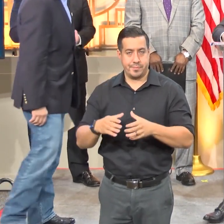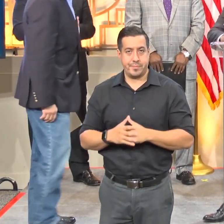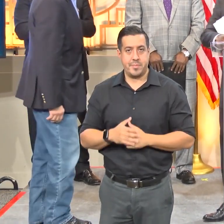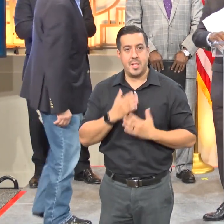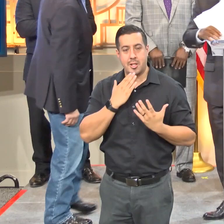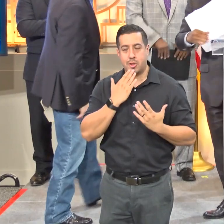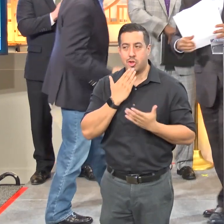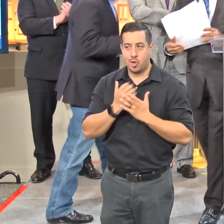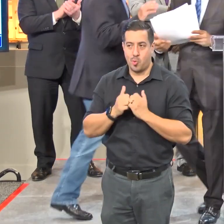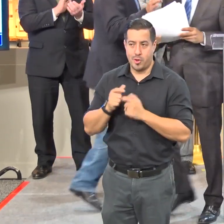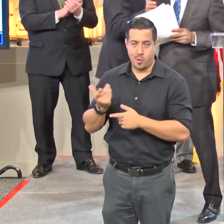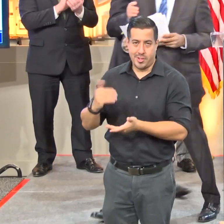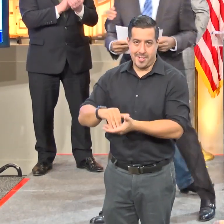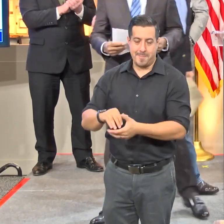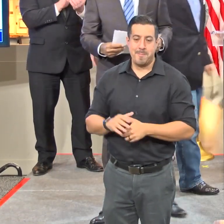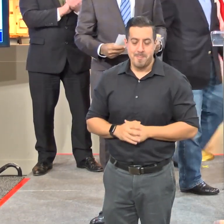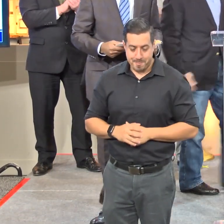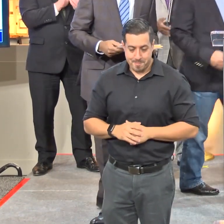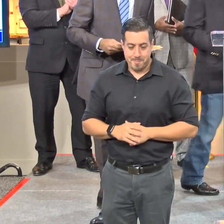again. Likewise, Mayor. Thank you.